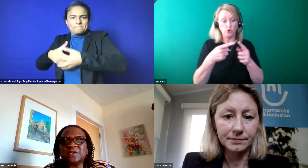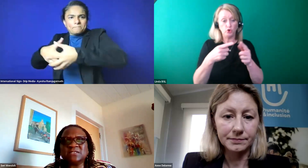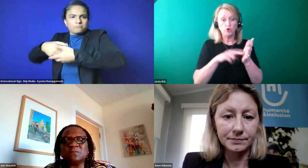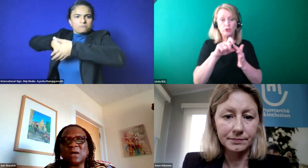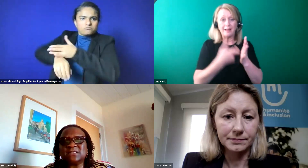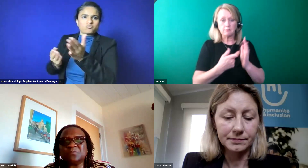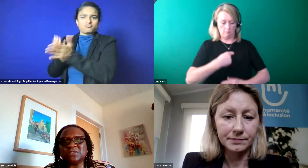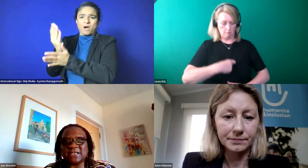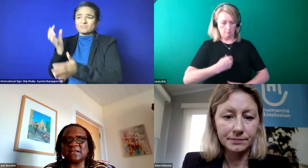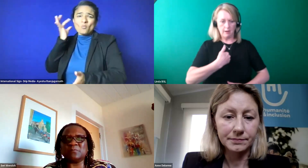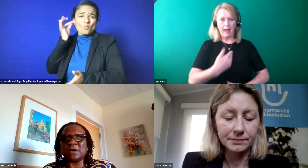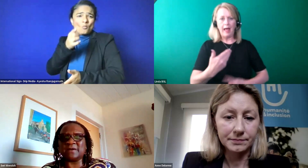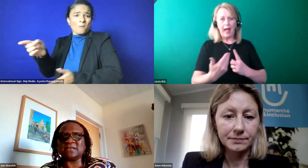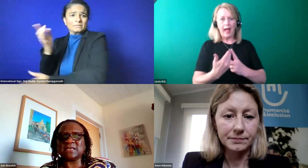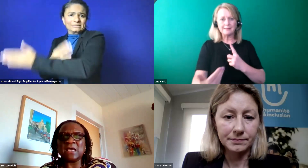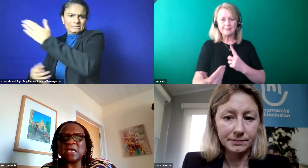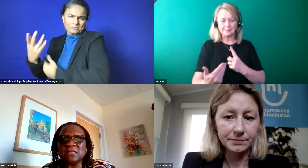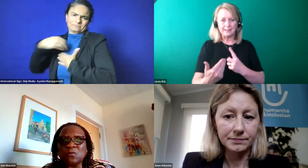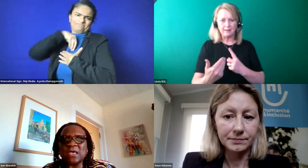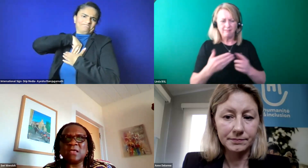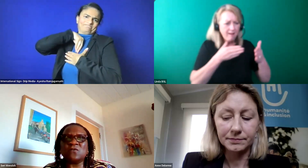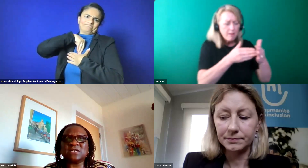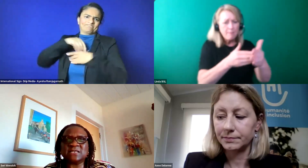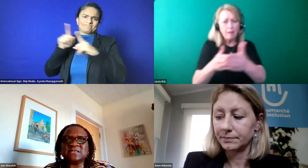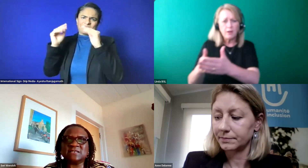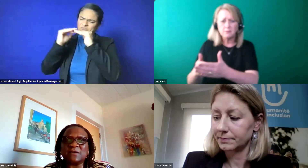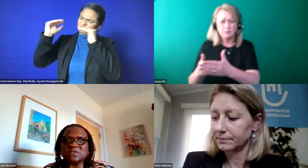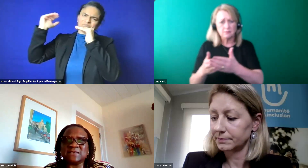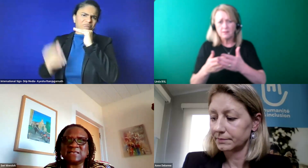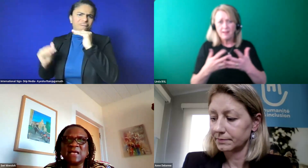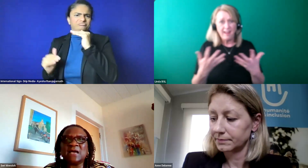these entrench multiple gendered barriers in the way of